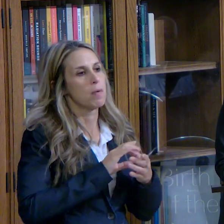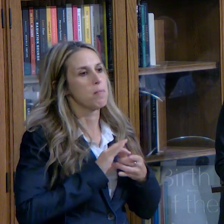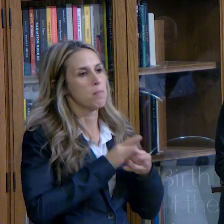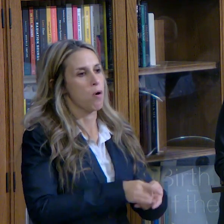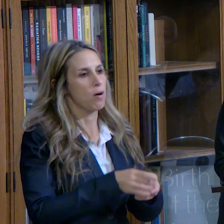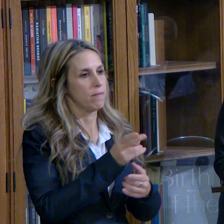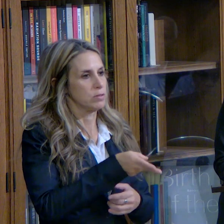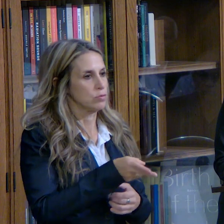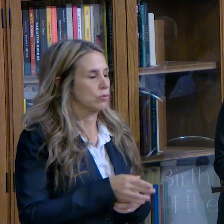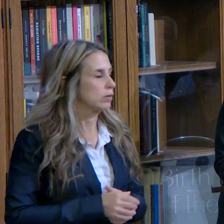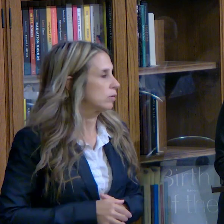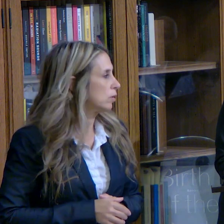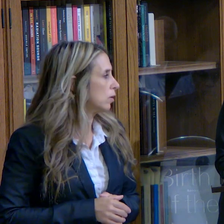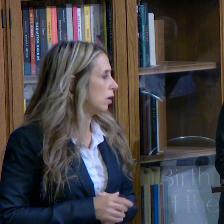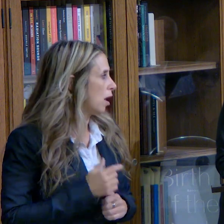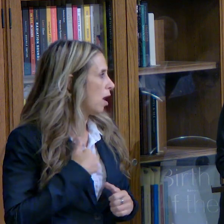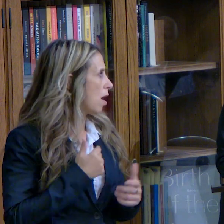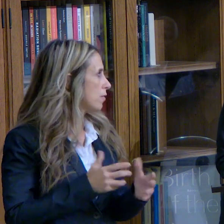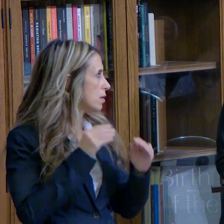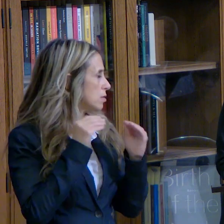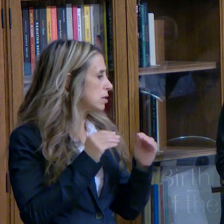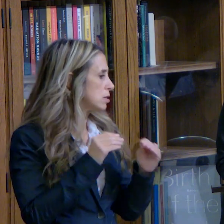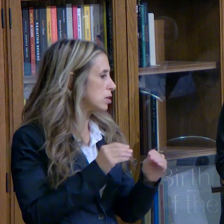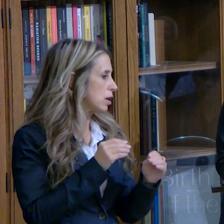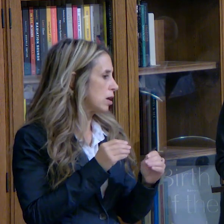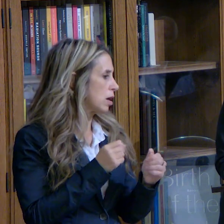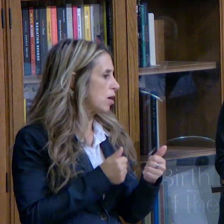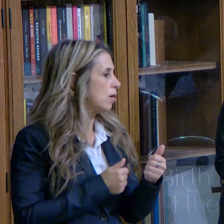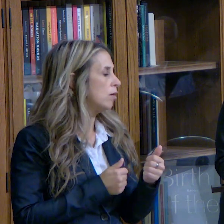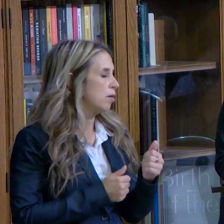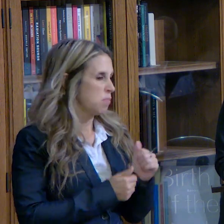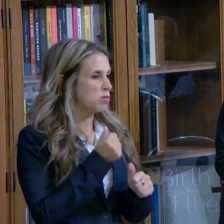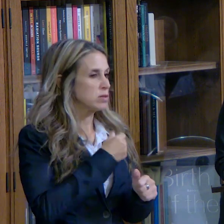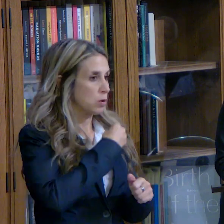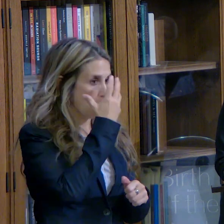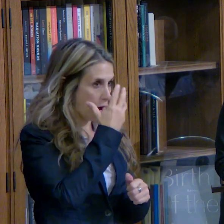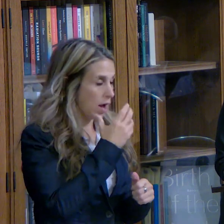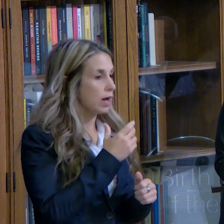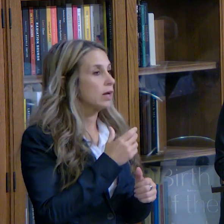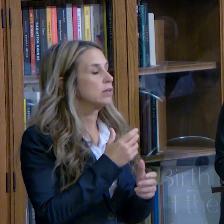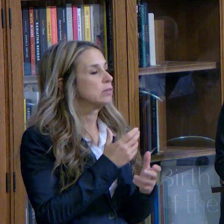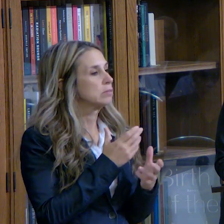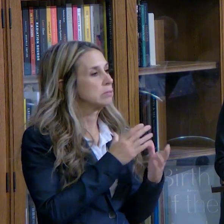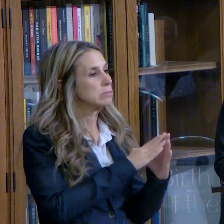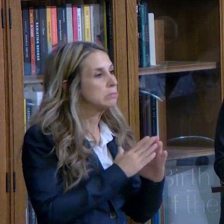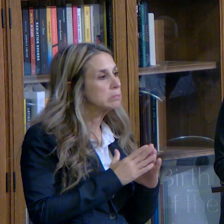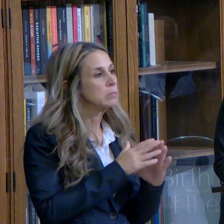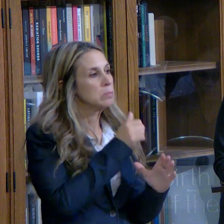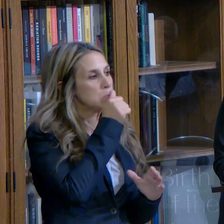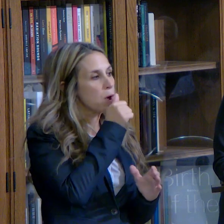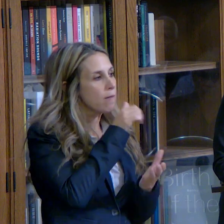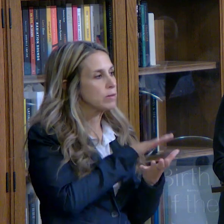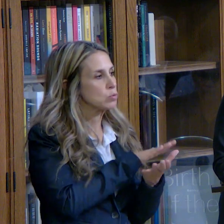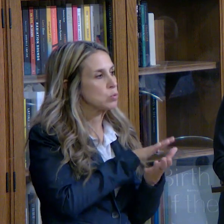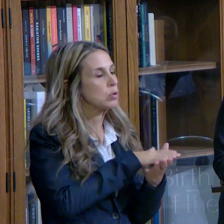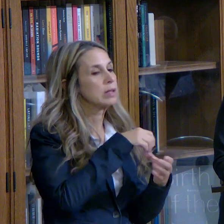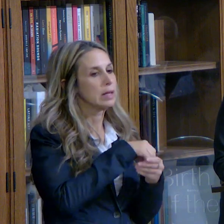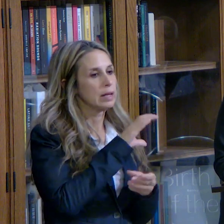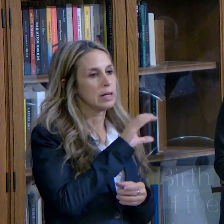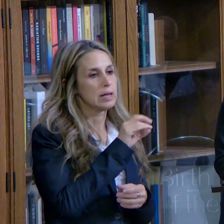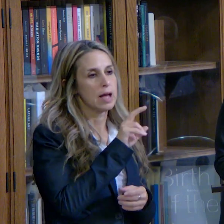History I teach at a predominantly white Suburban private school in